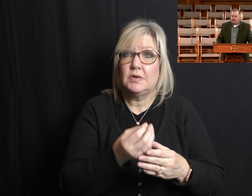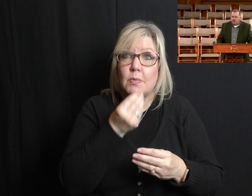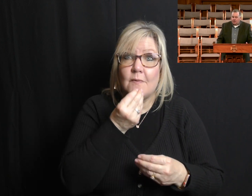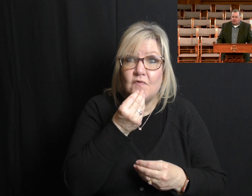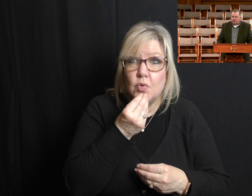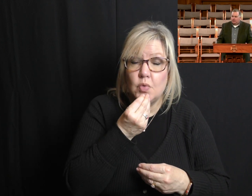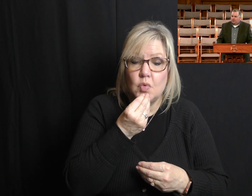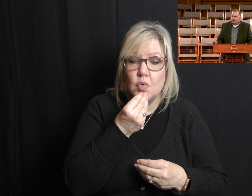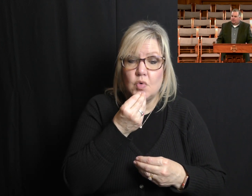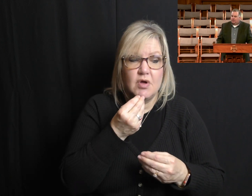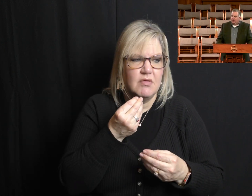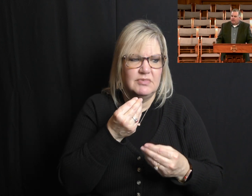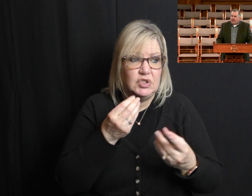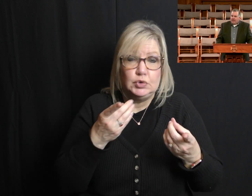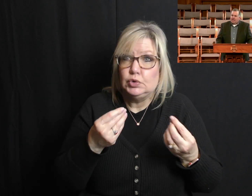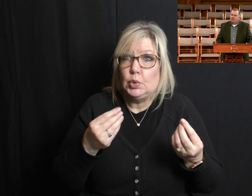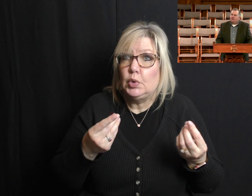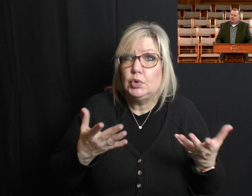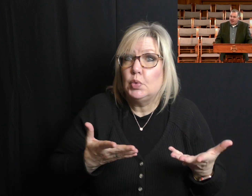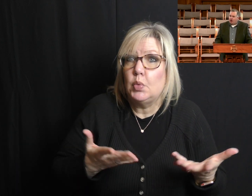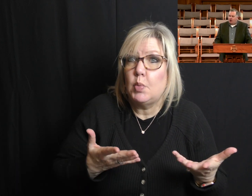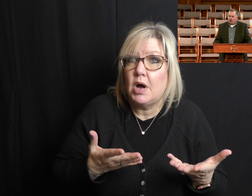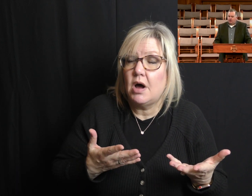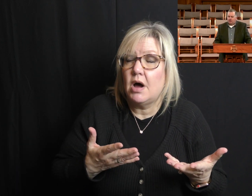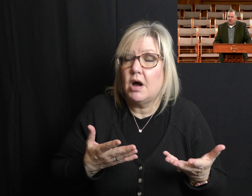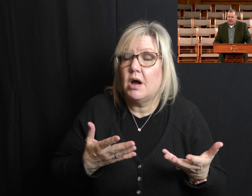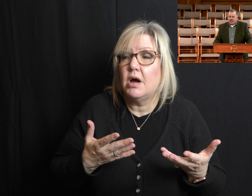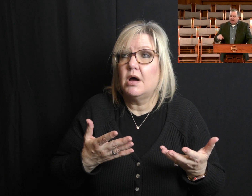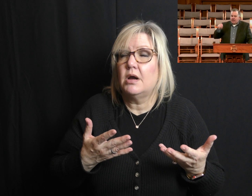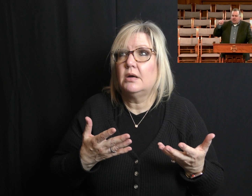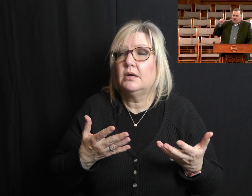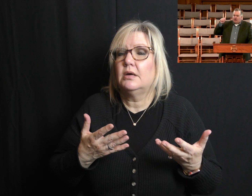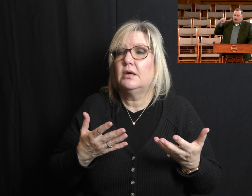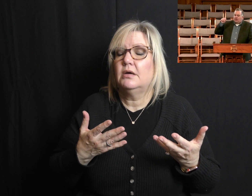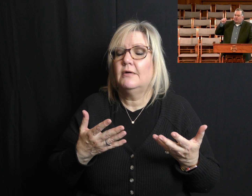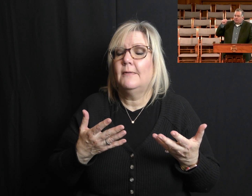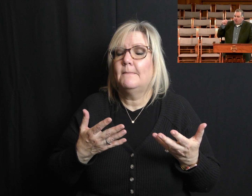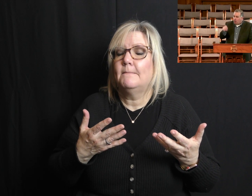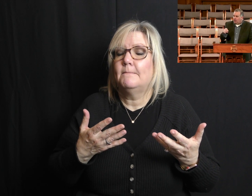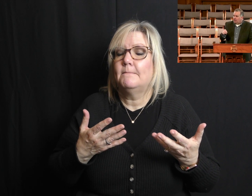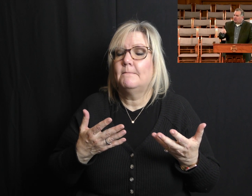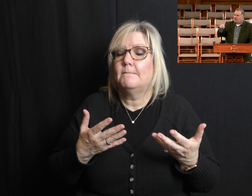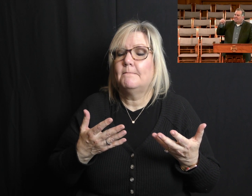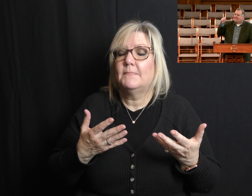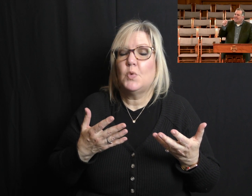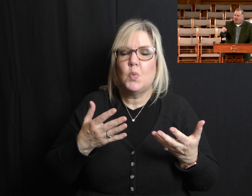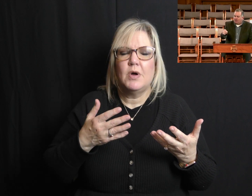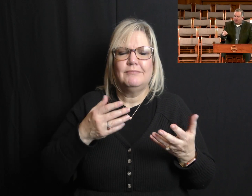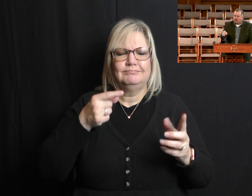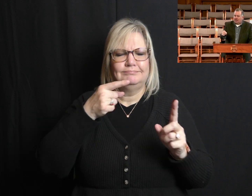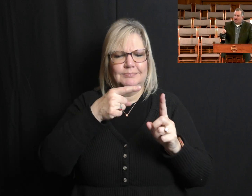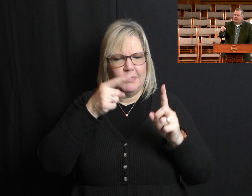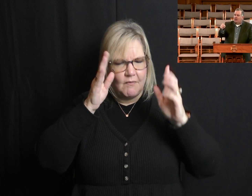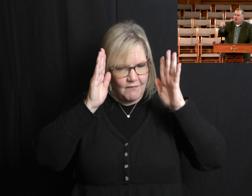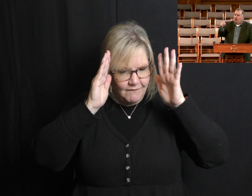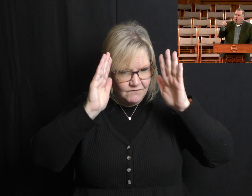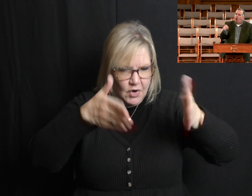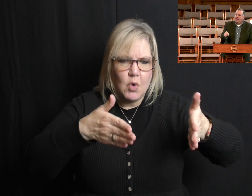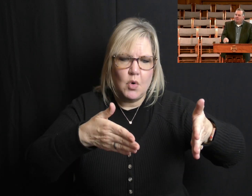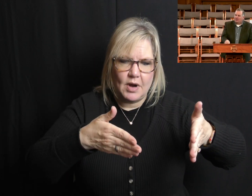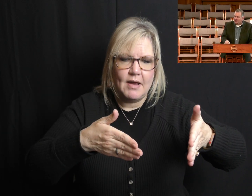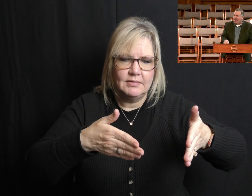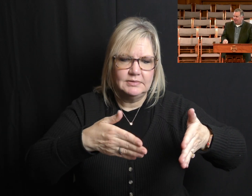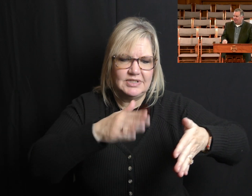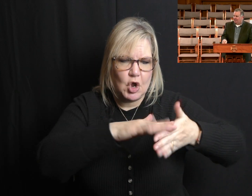did he do? In fear, he focused selfishly